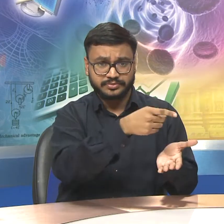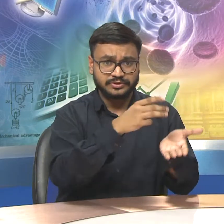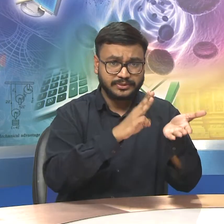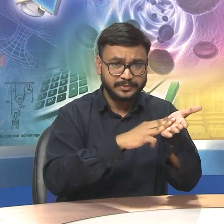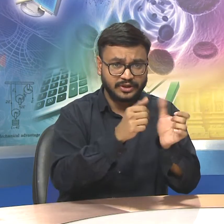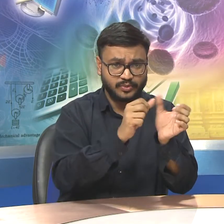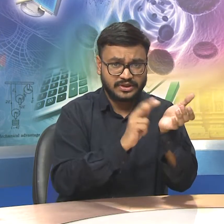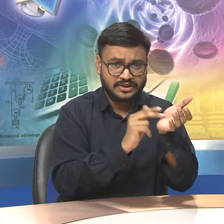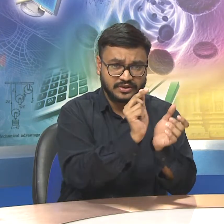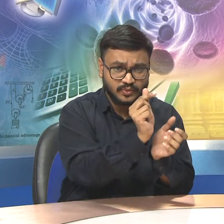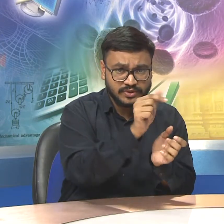Both manual